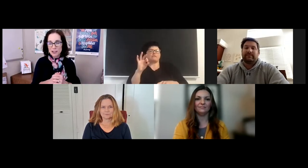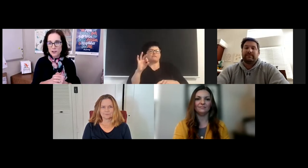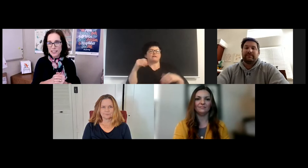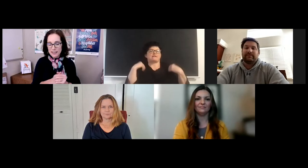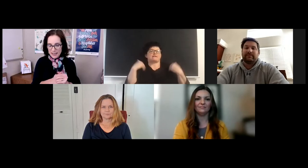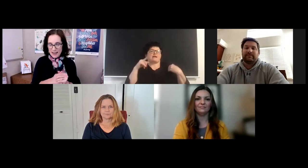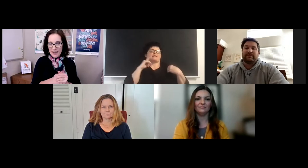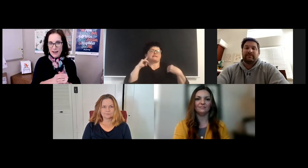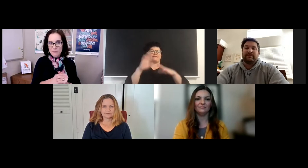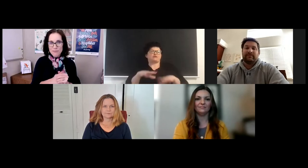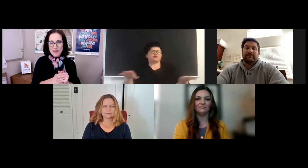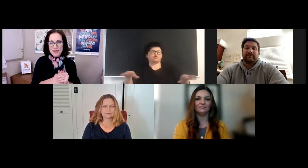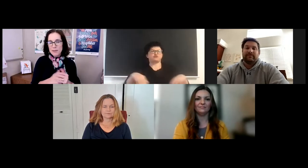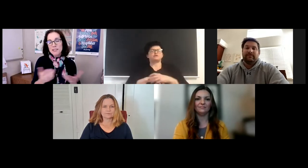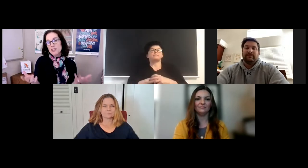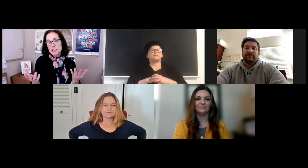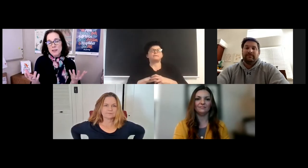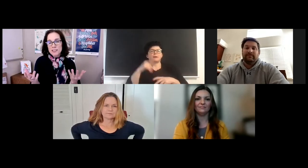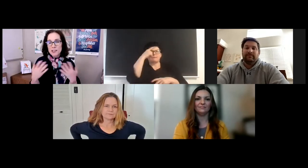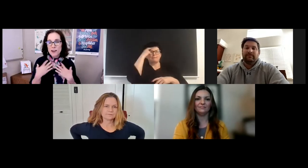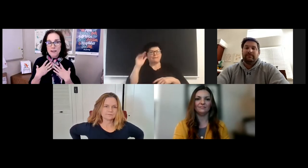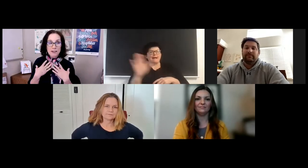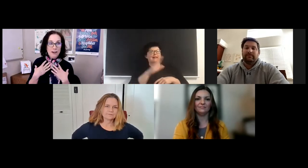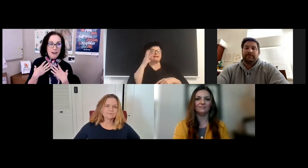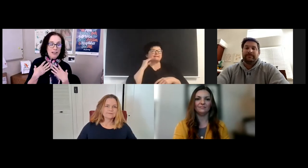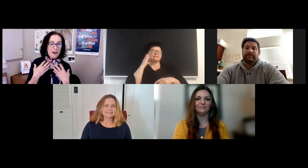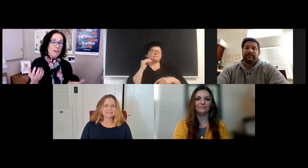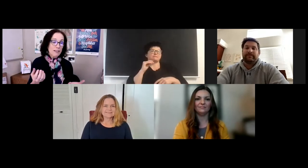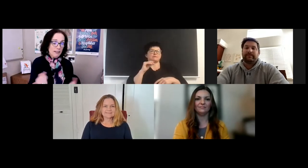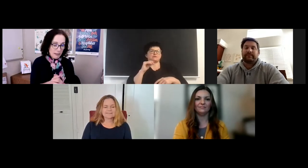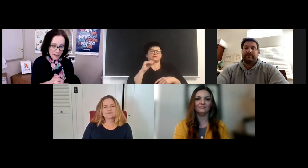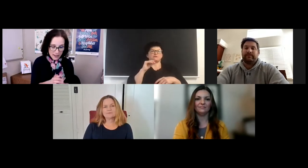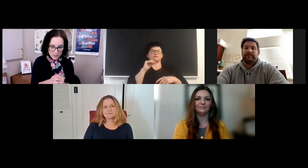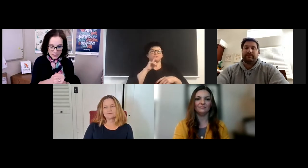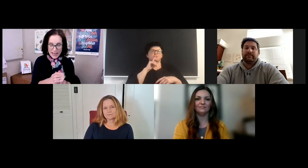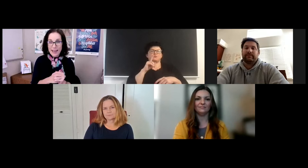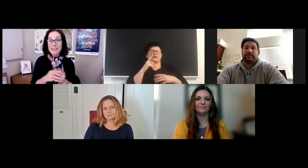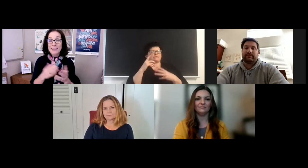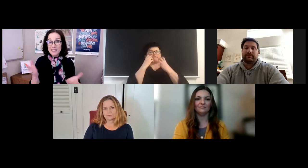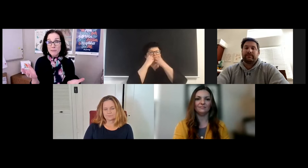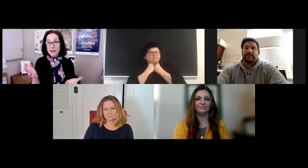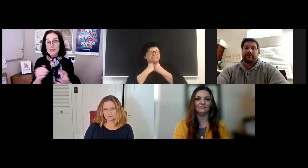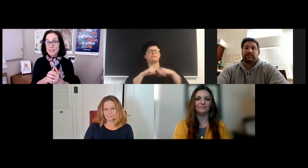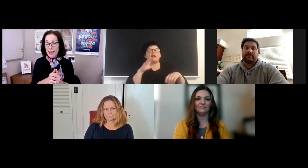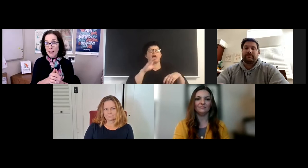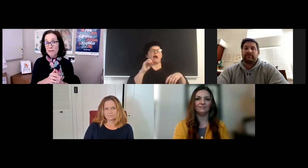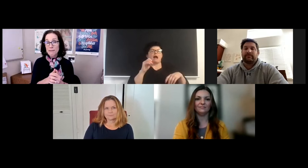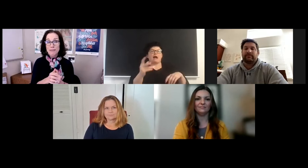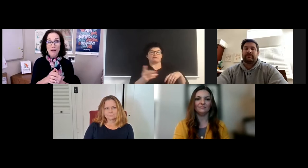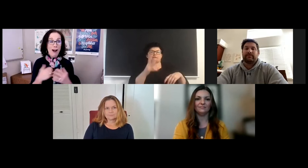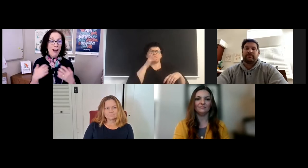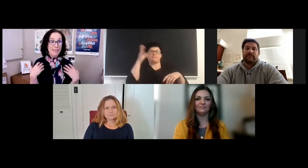deaf children because their experiences are invaluable. And these parents